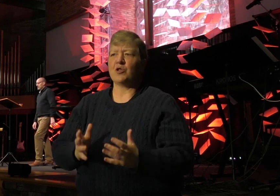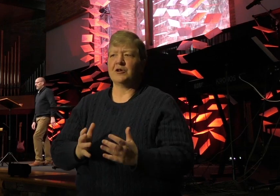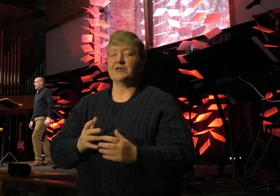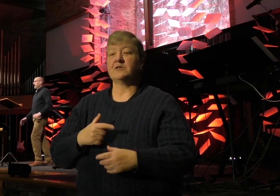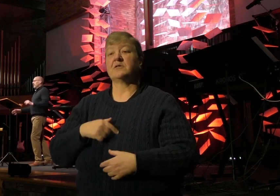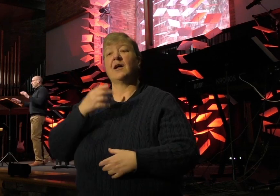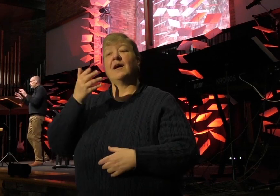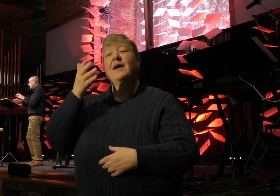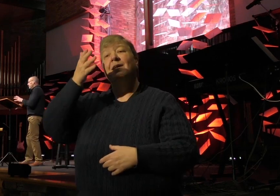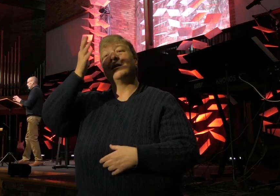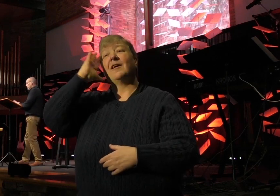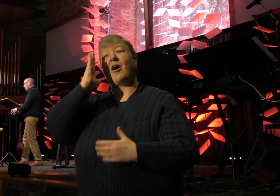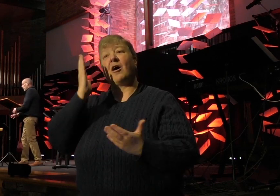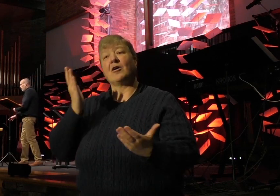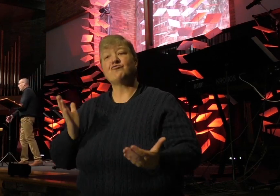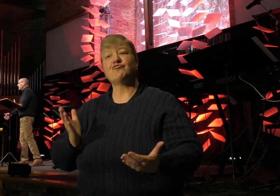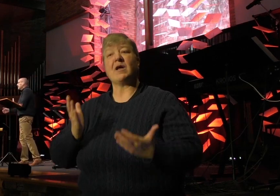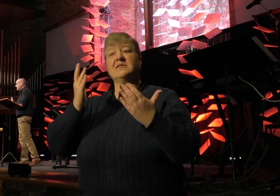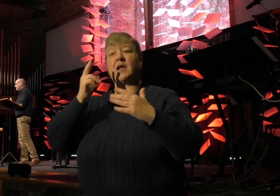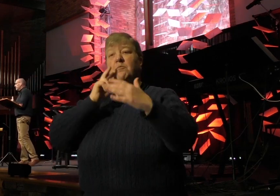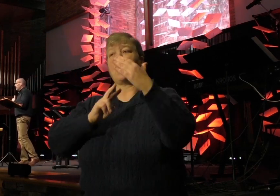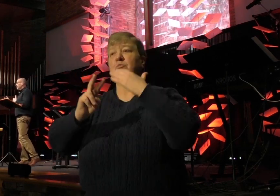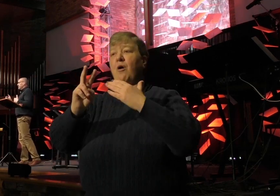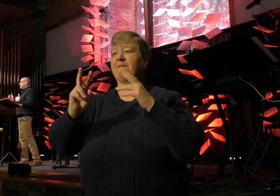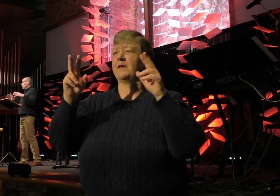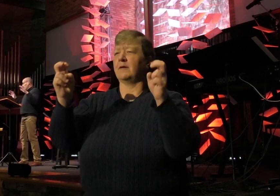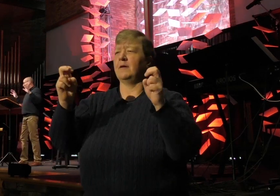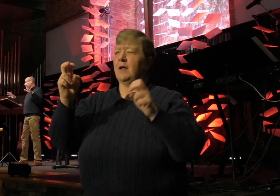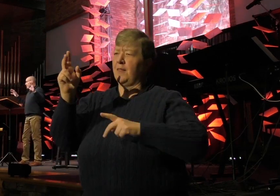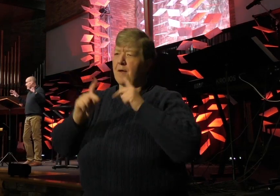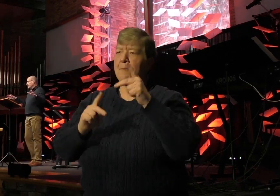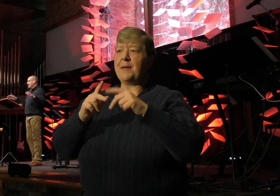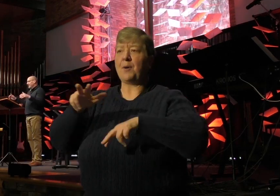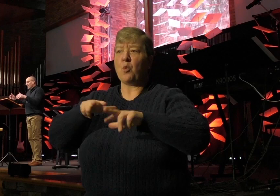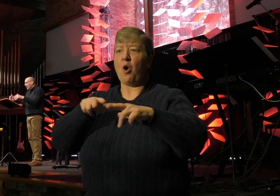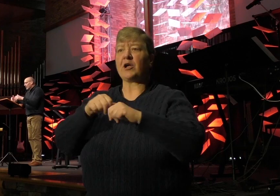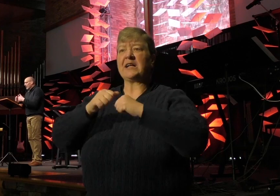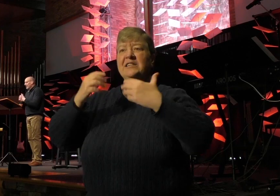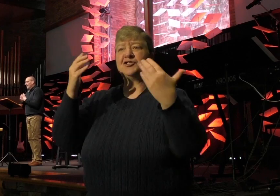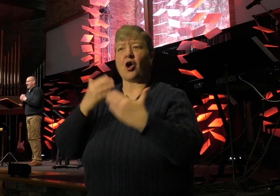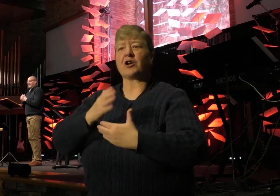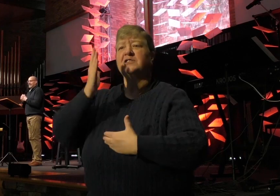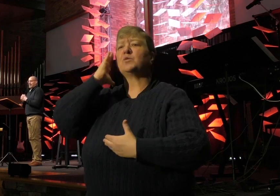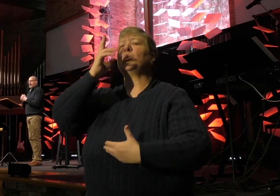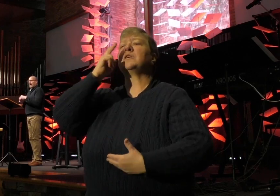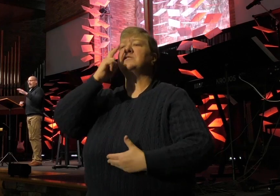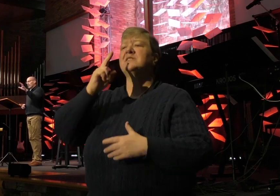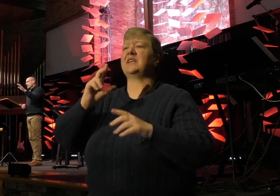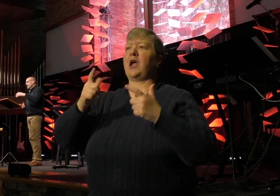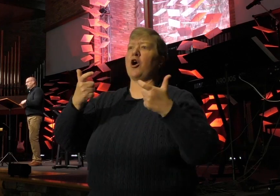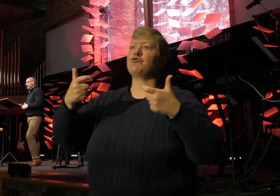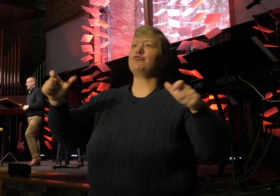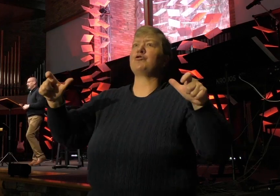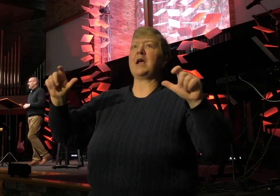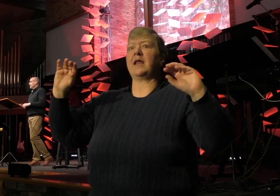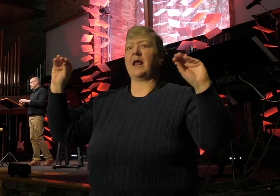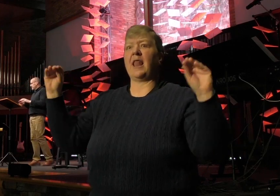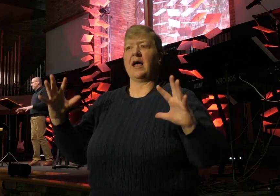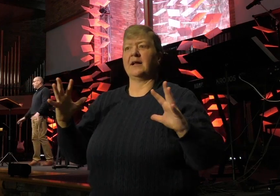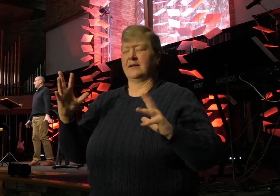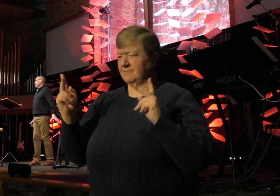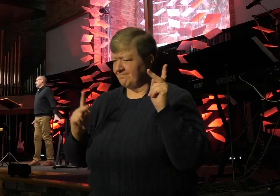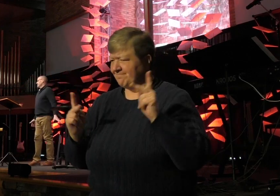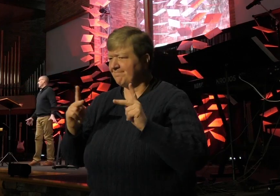prophet who said, "The people walking in darkness will see a great light. On those living in the land